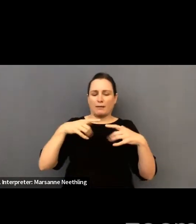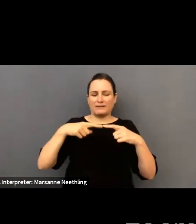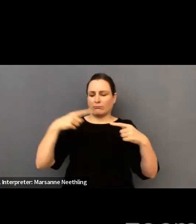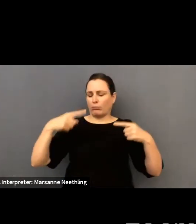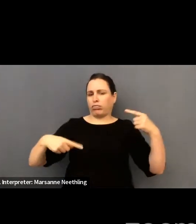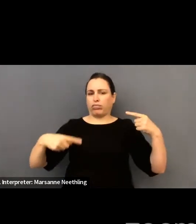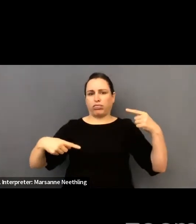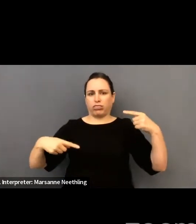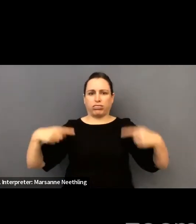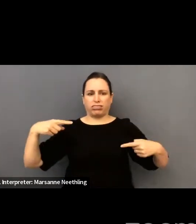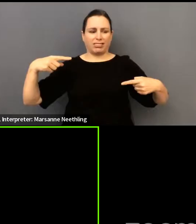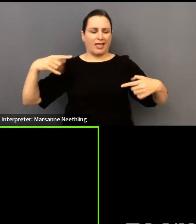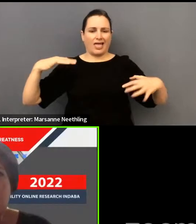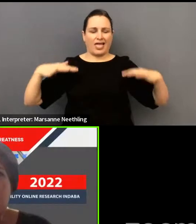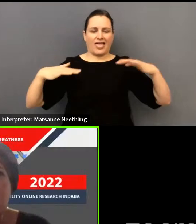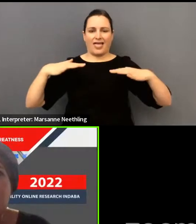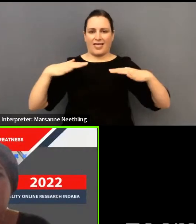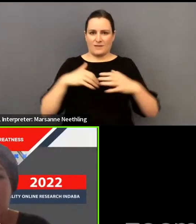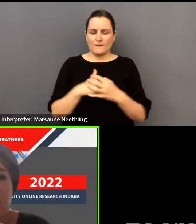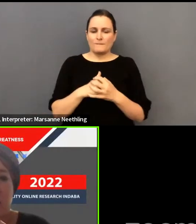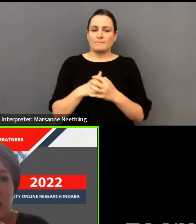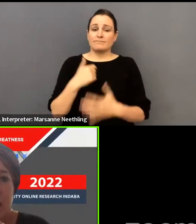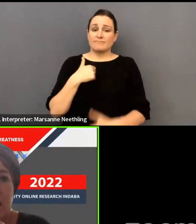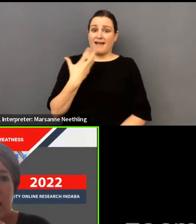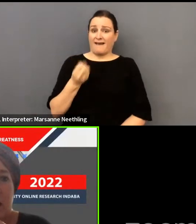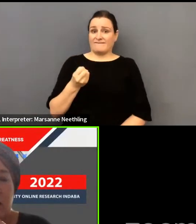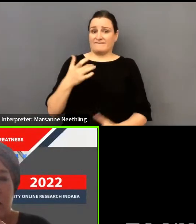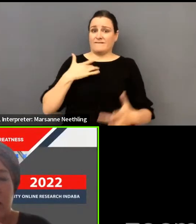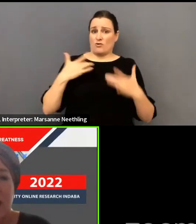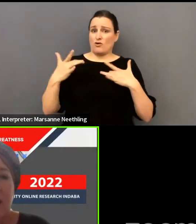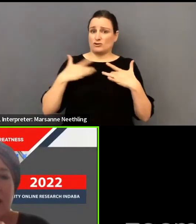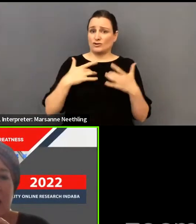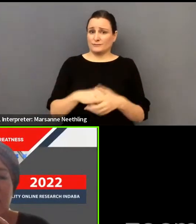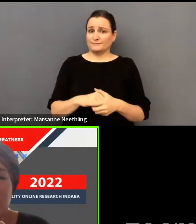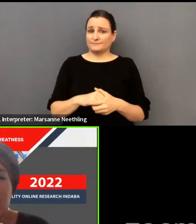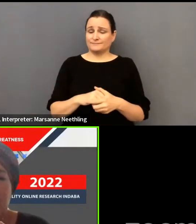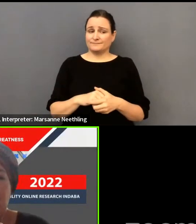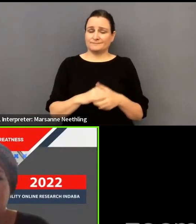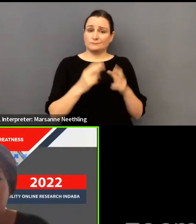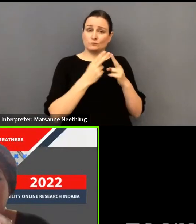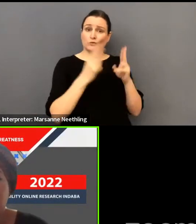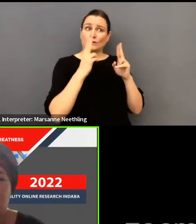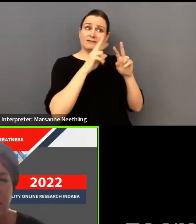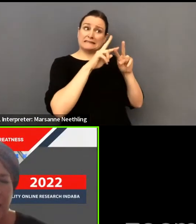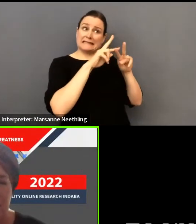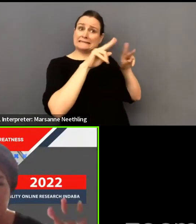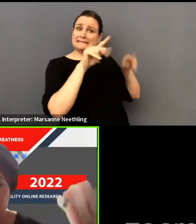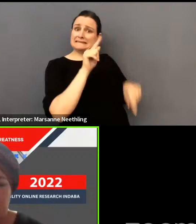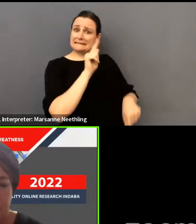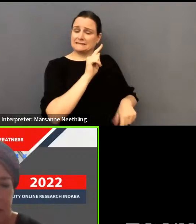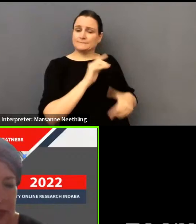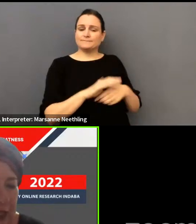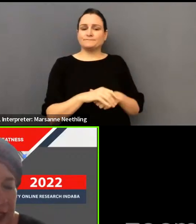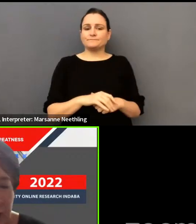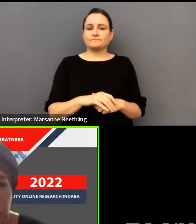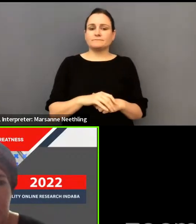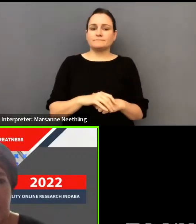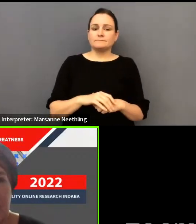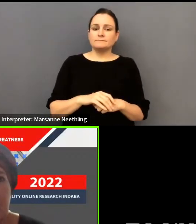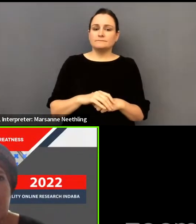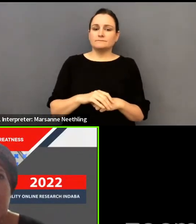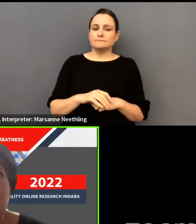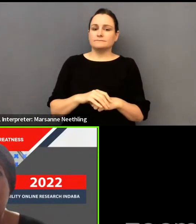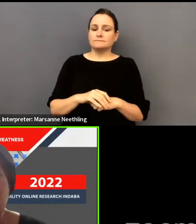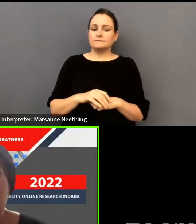concerned. As much as higher education institutions, I think our deaf, sorry, I'm speaking in